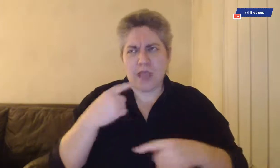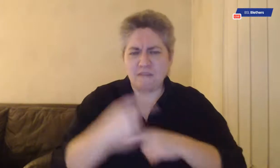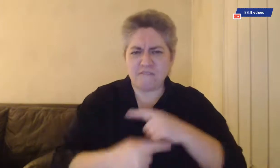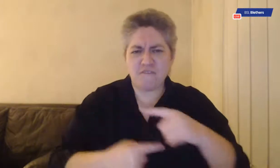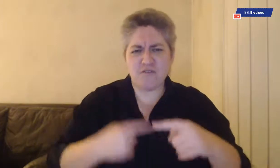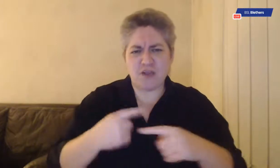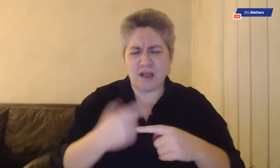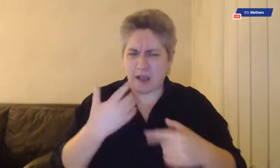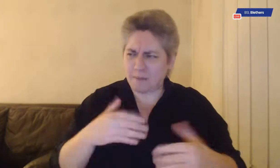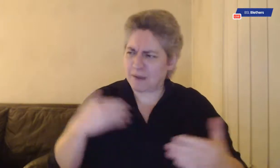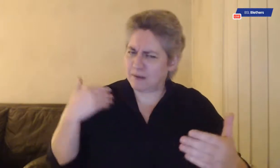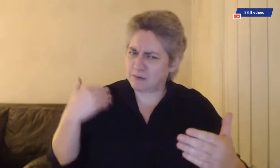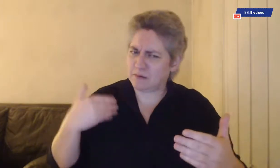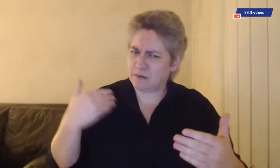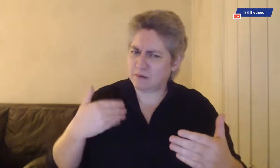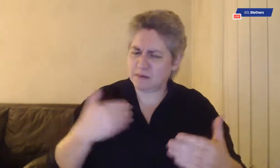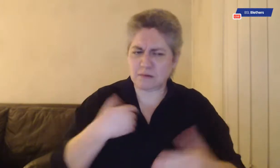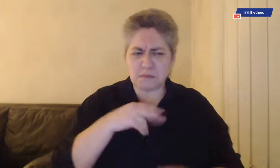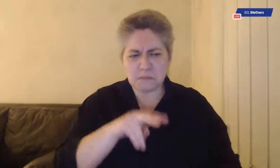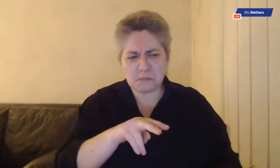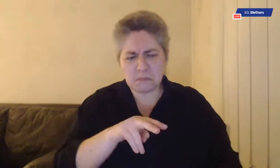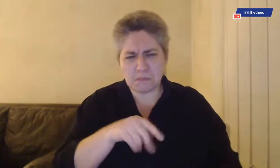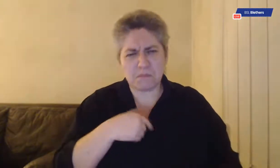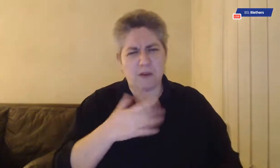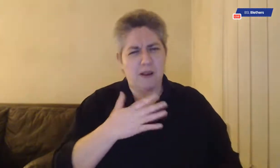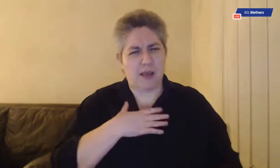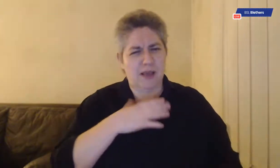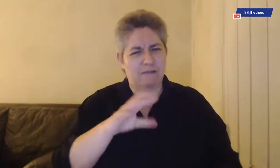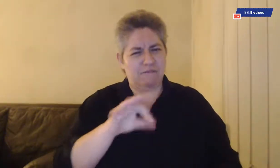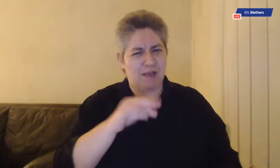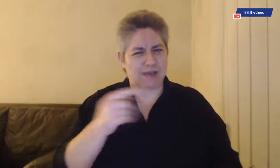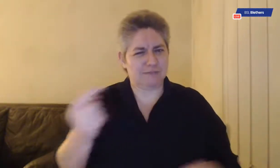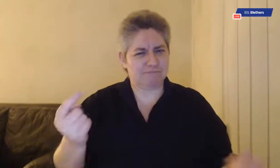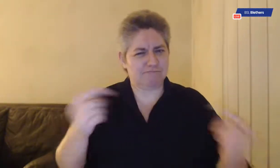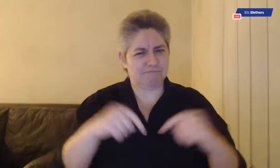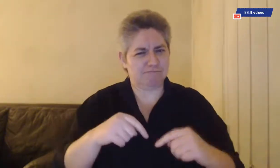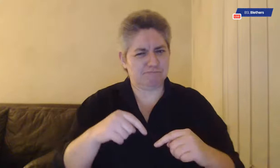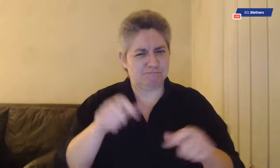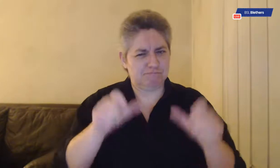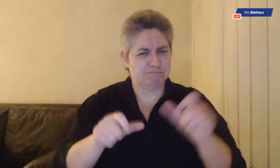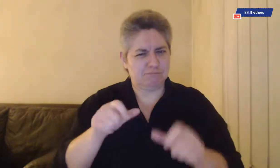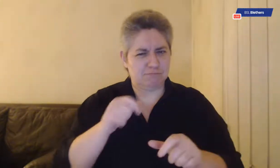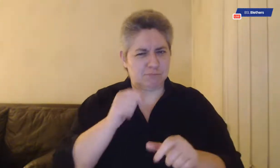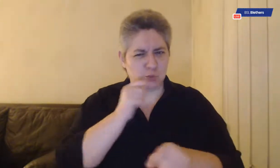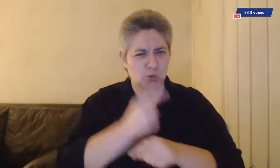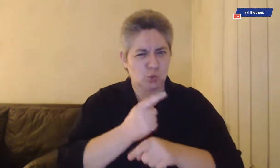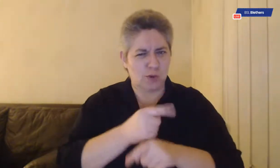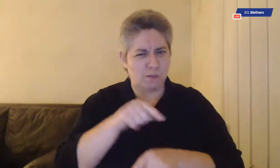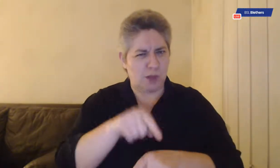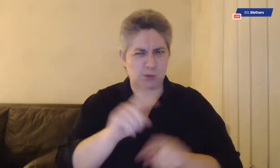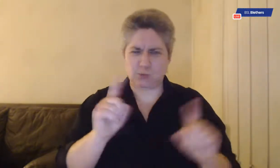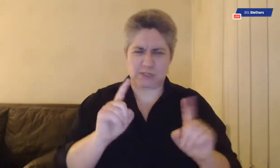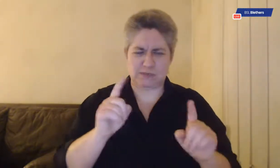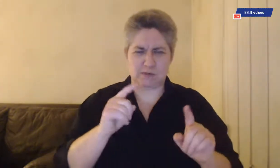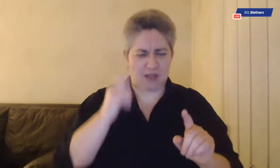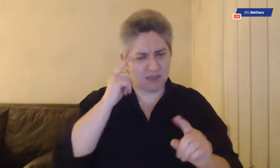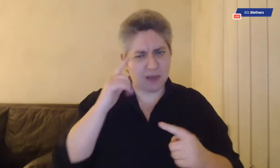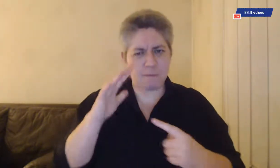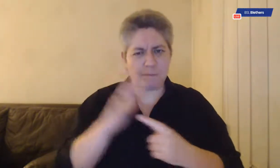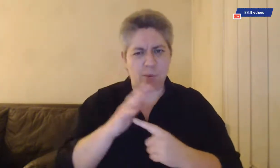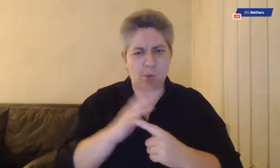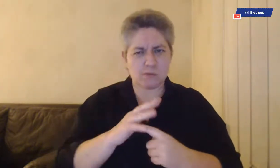But I've been having a keen interest in the work that they've been doing for all these years. So we thought it's time to